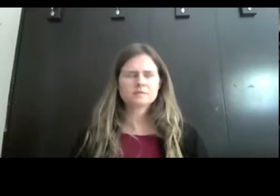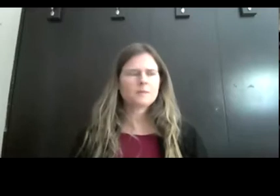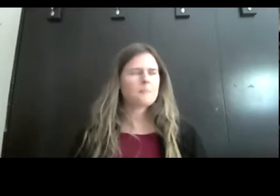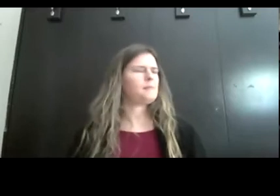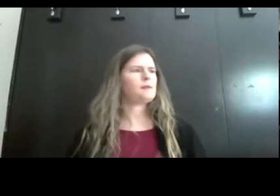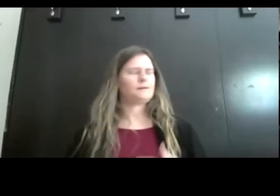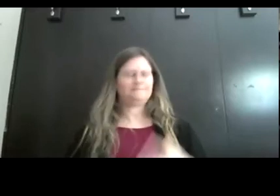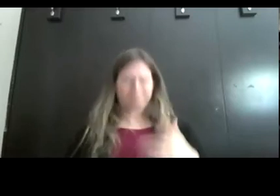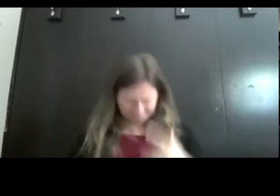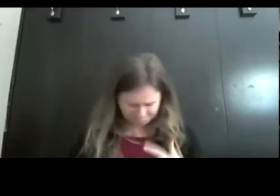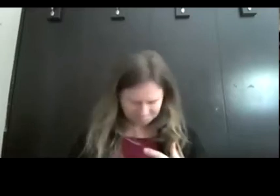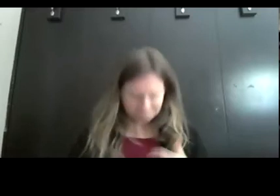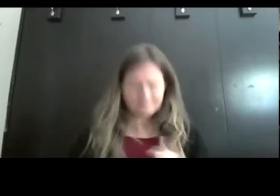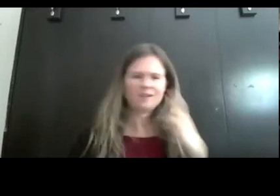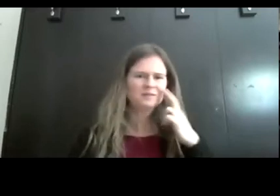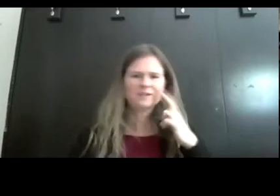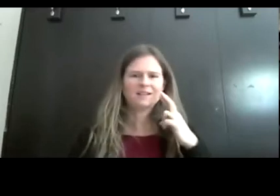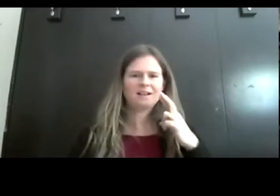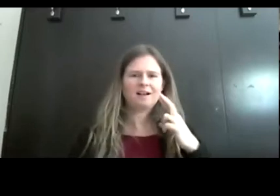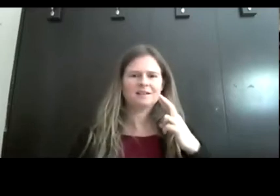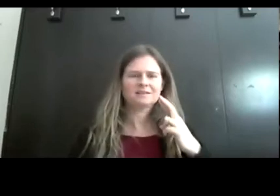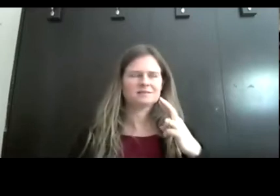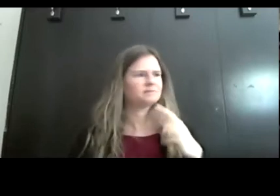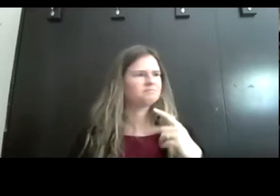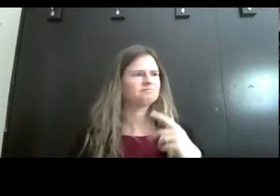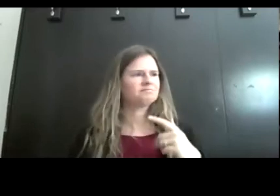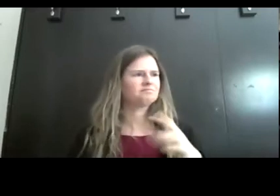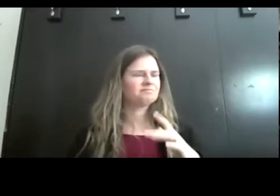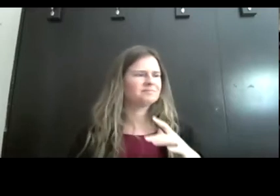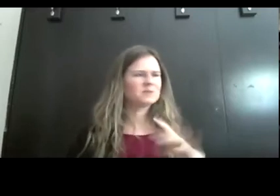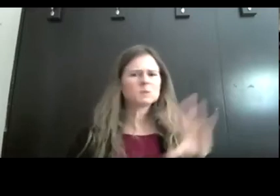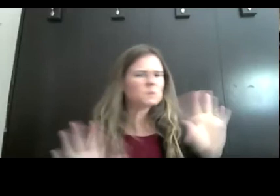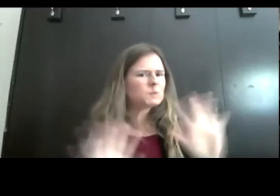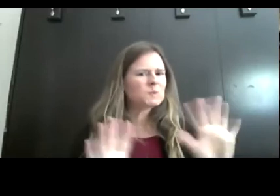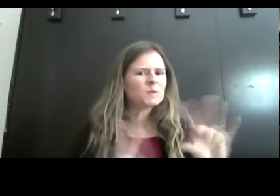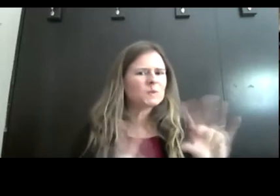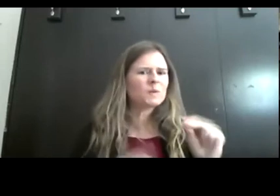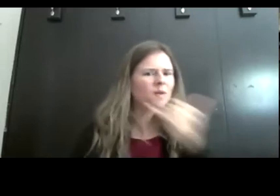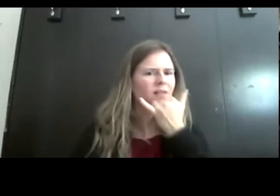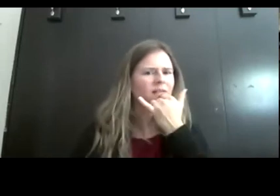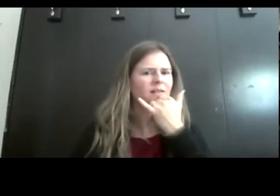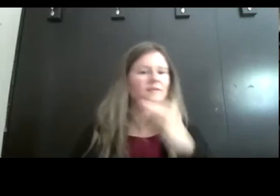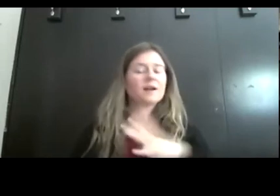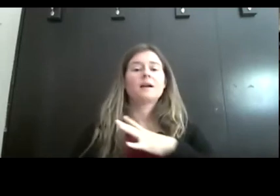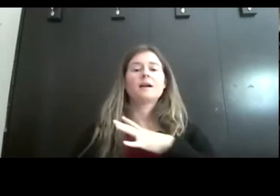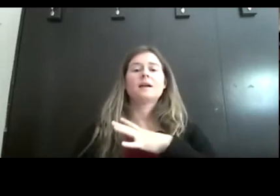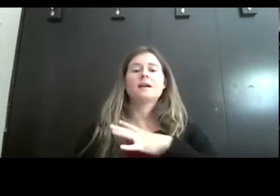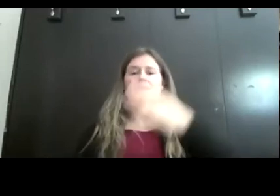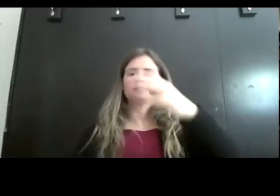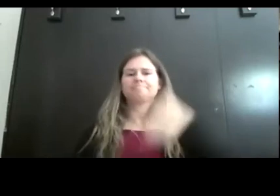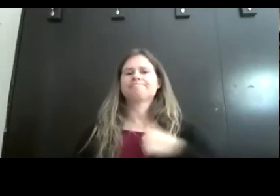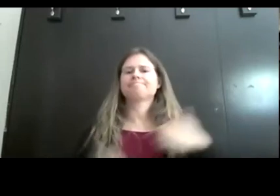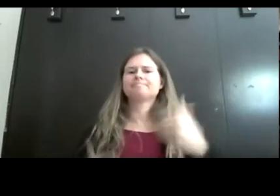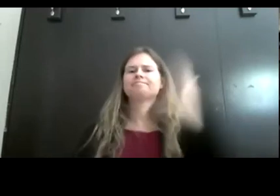I said, I couldn't change his mind. So at that point, I reached onto the back of his arm and squeezed it and